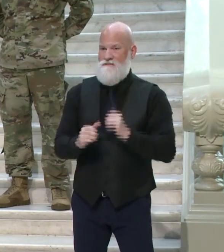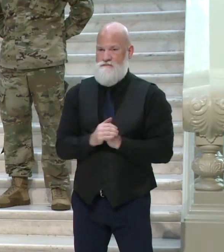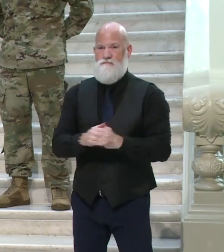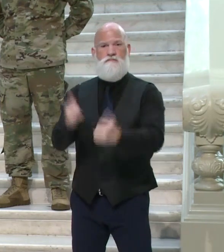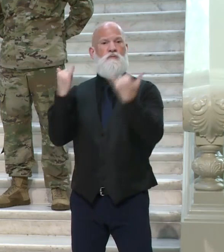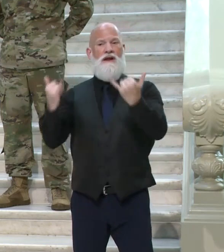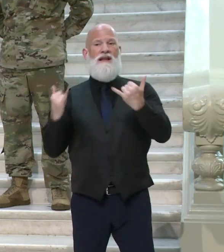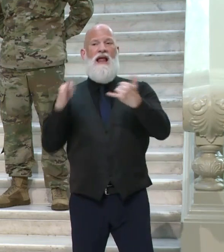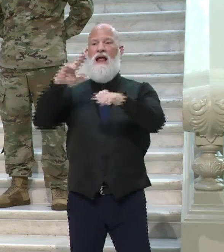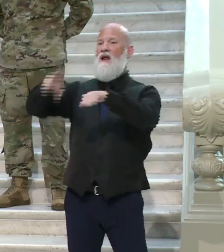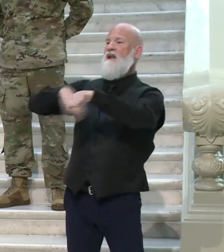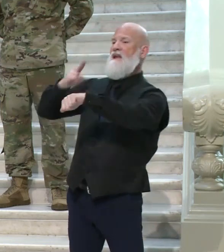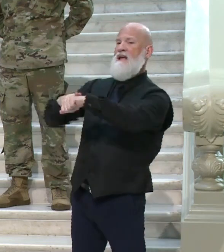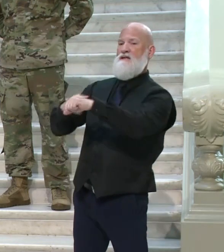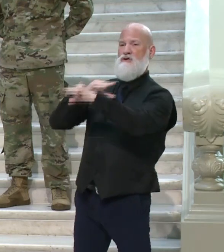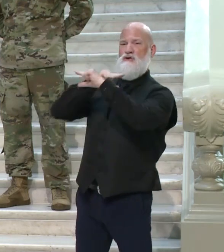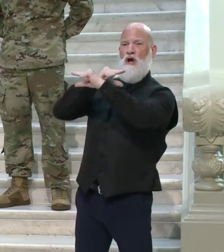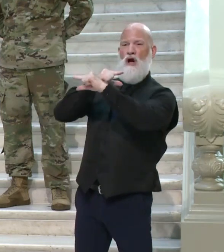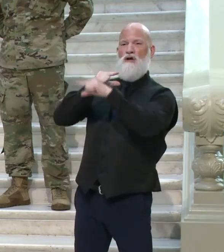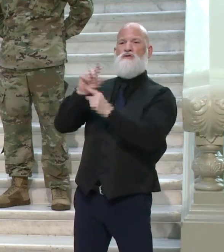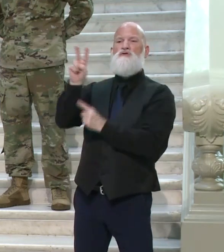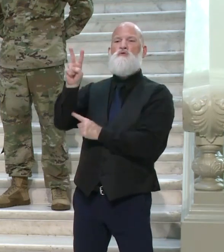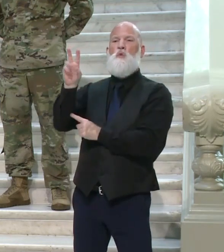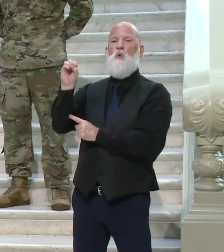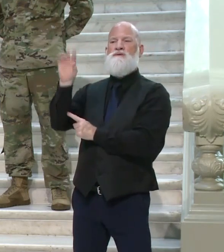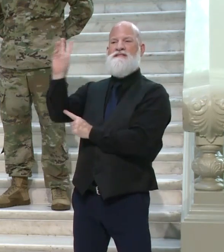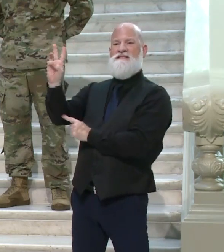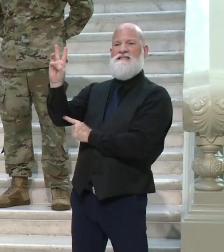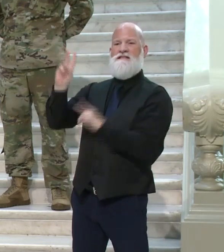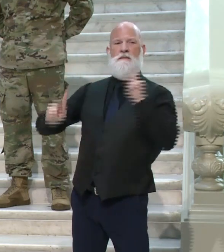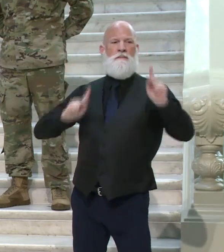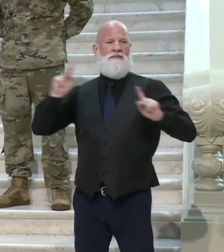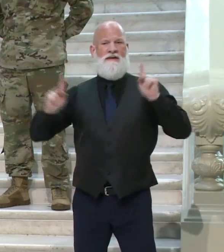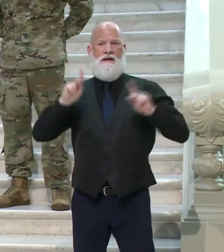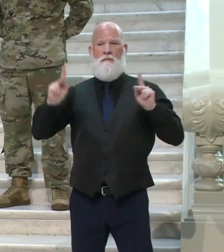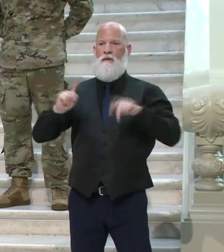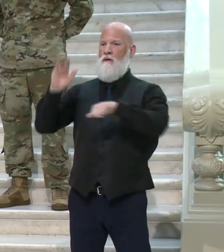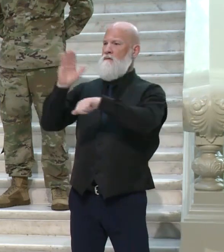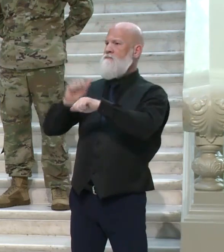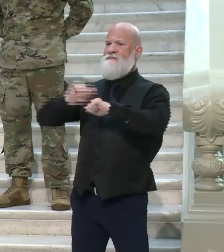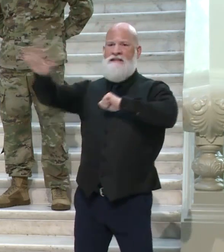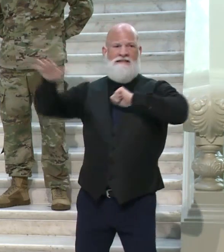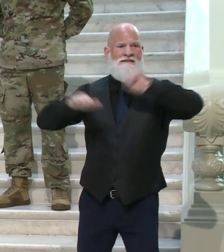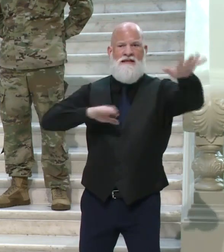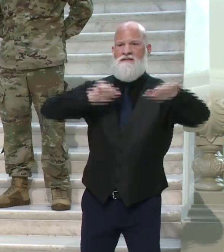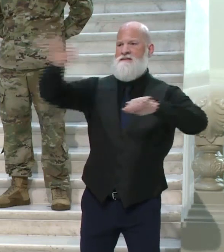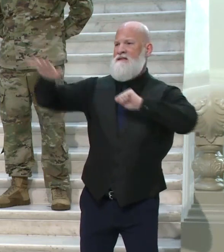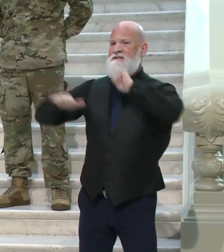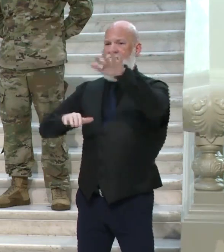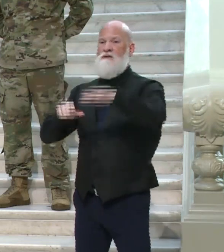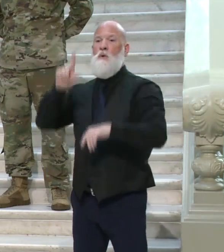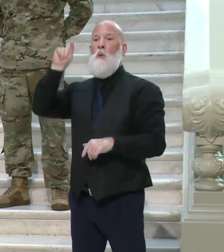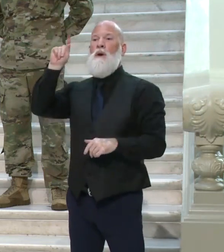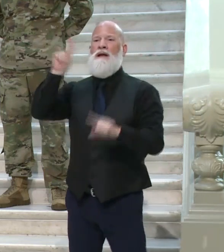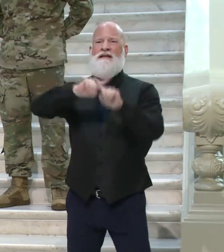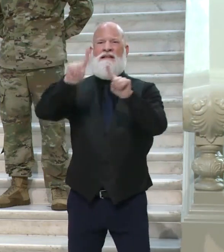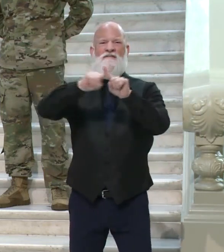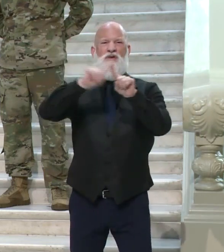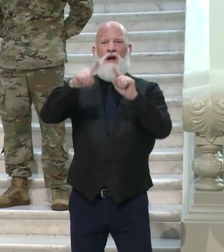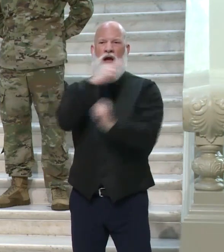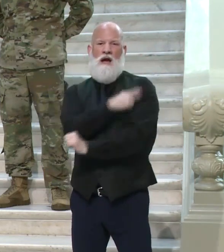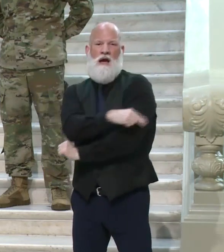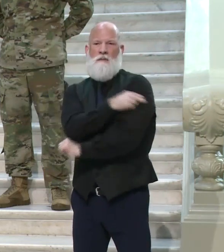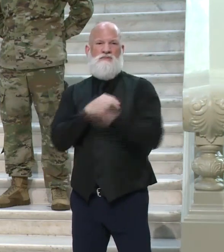personnel and 20 medical support teams deployed to 20 hospitals in Georgia, lending a helping hand to